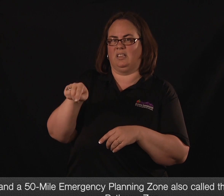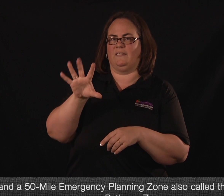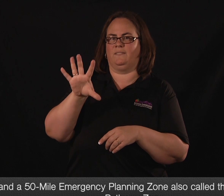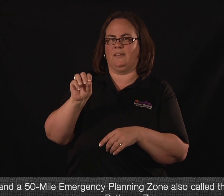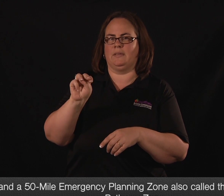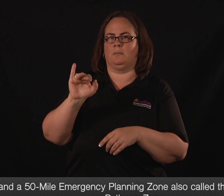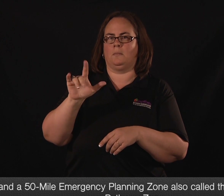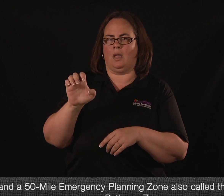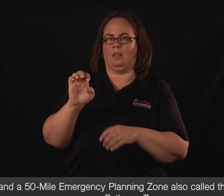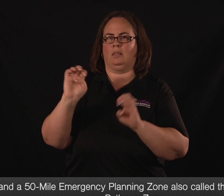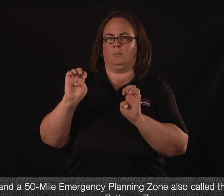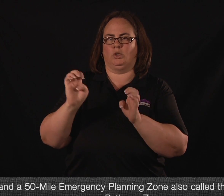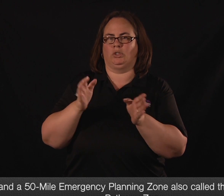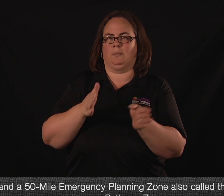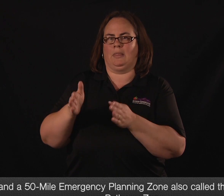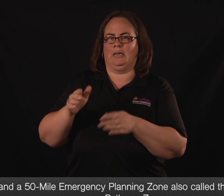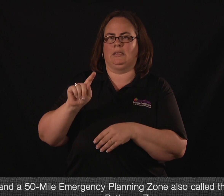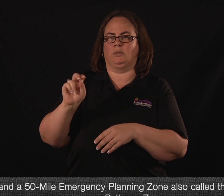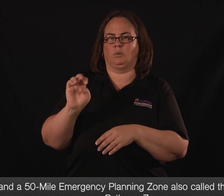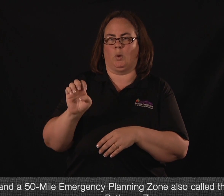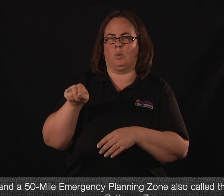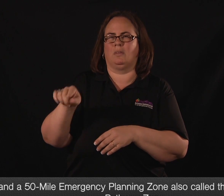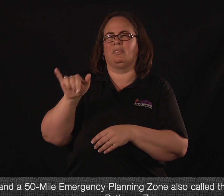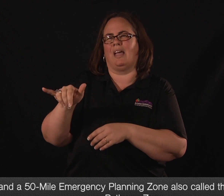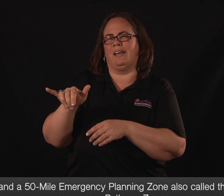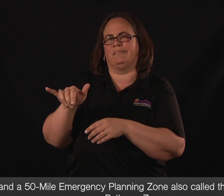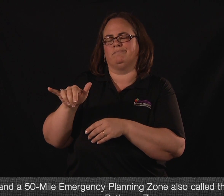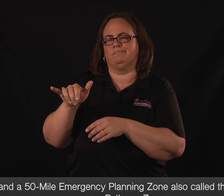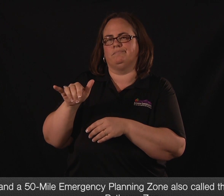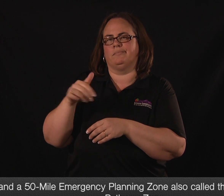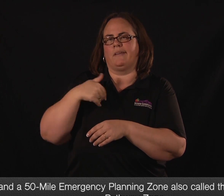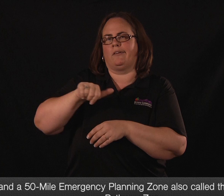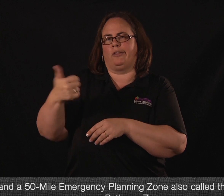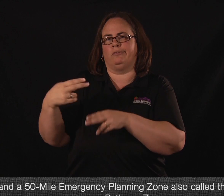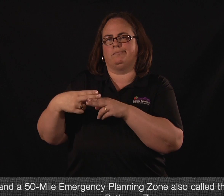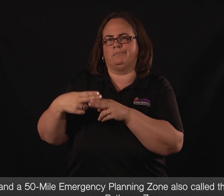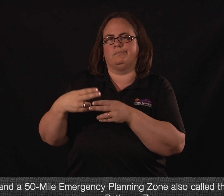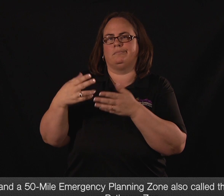emergency planning zone, also called the ingestion pathway zone.